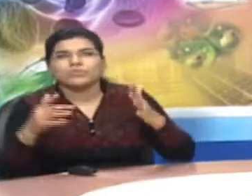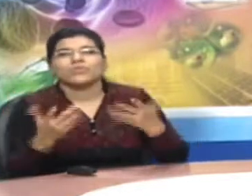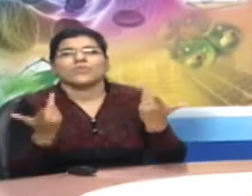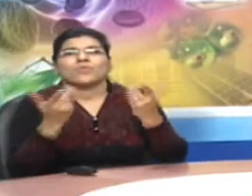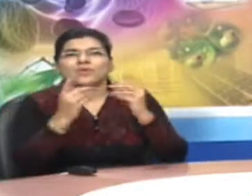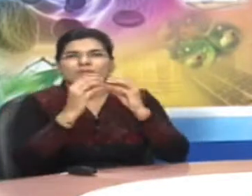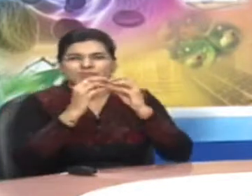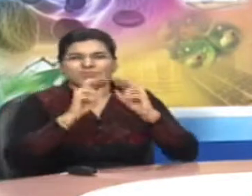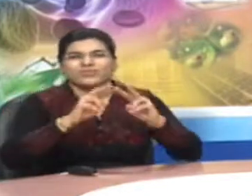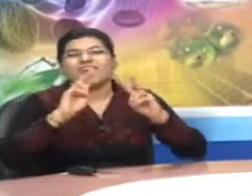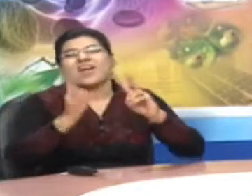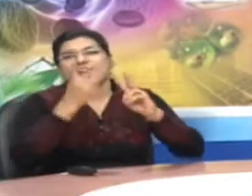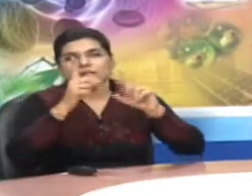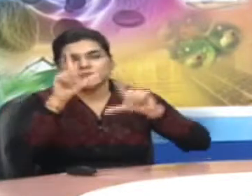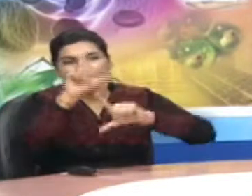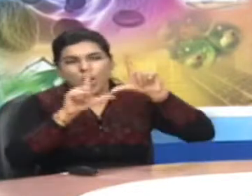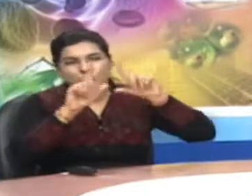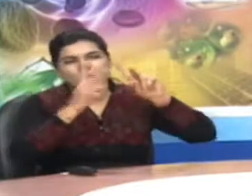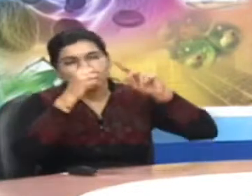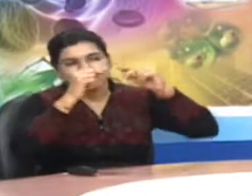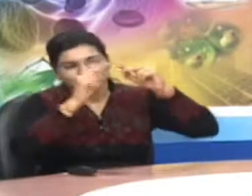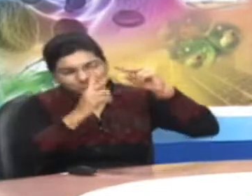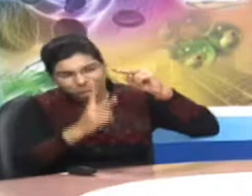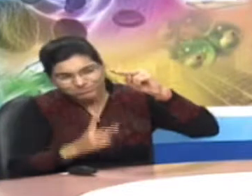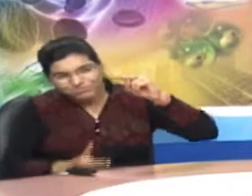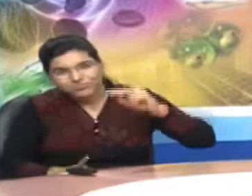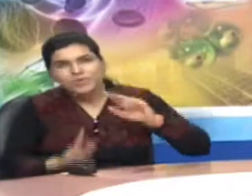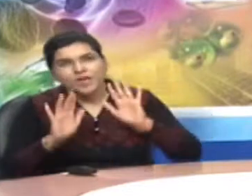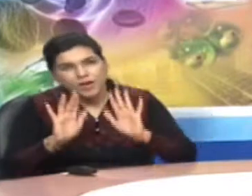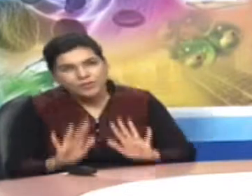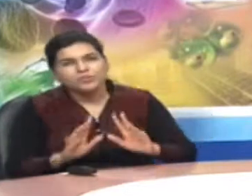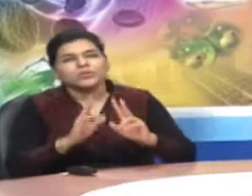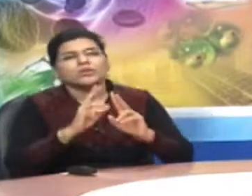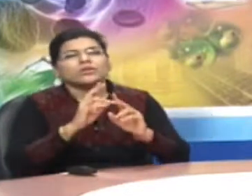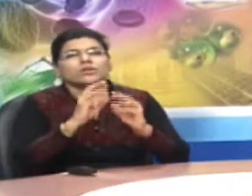it, underline it, make it italic.